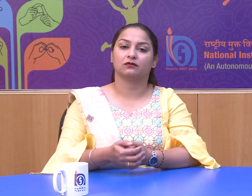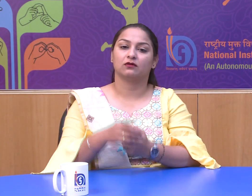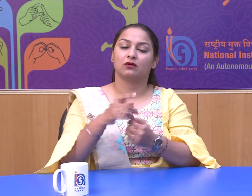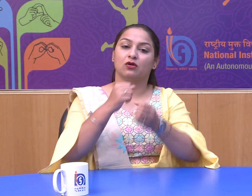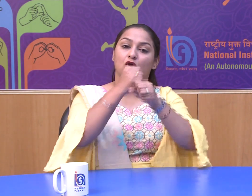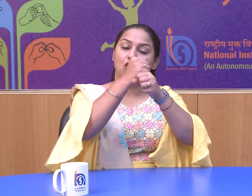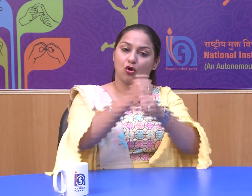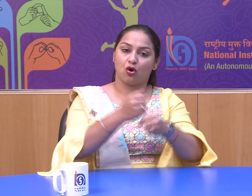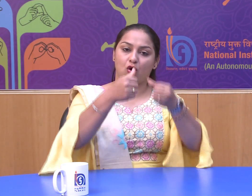Gautamputra